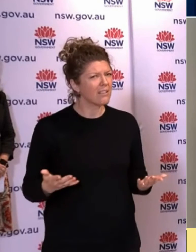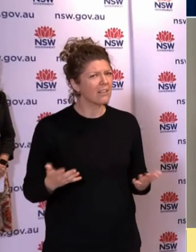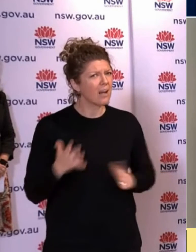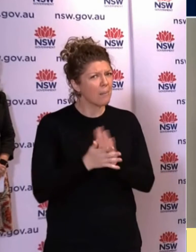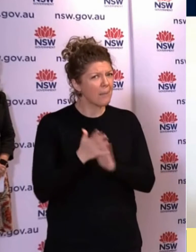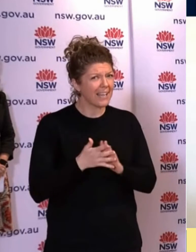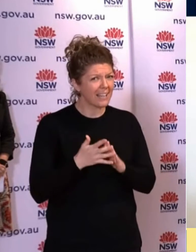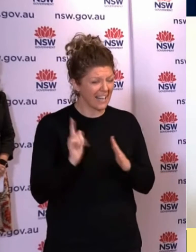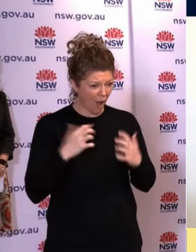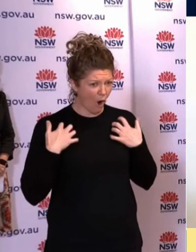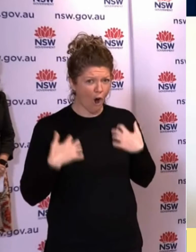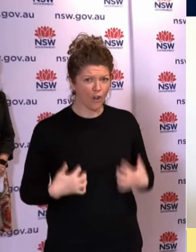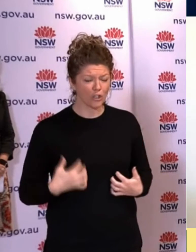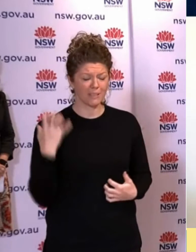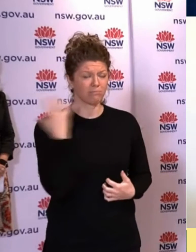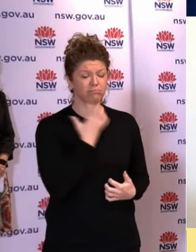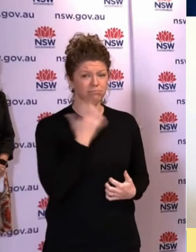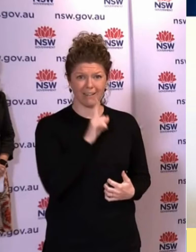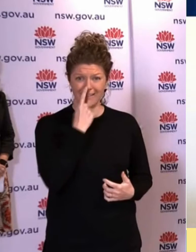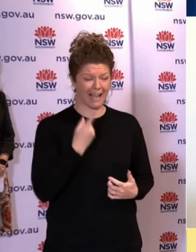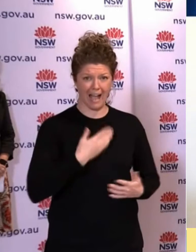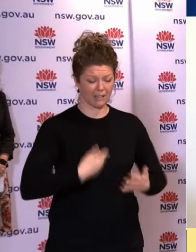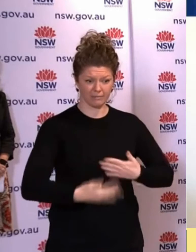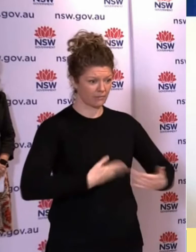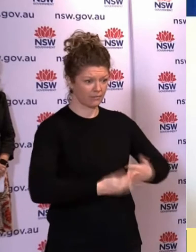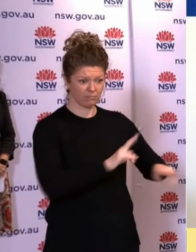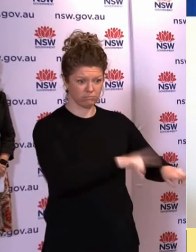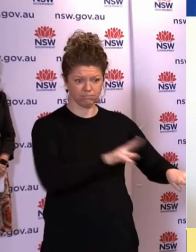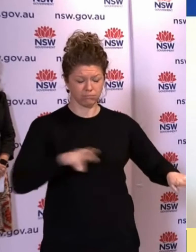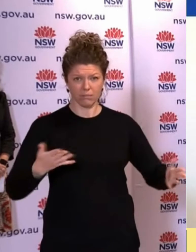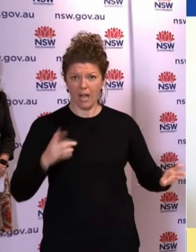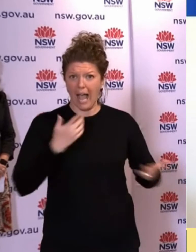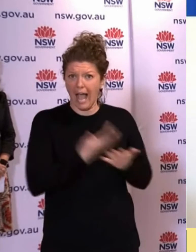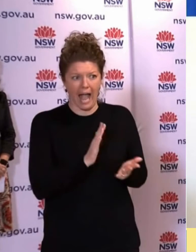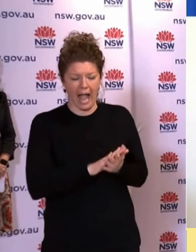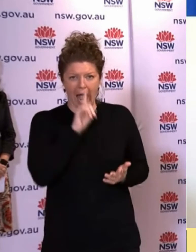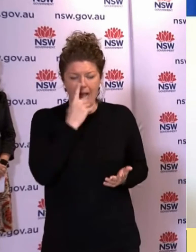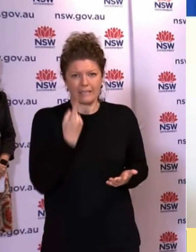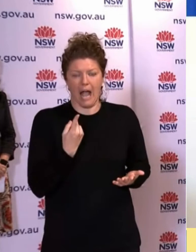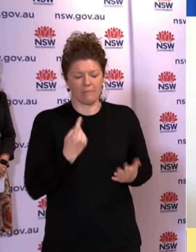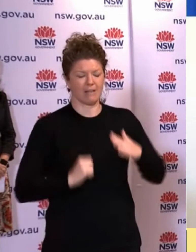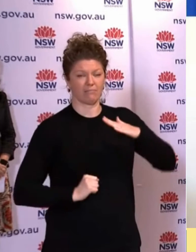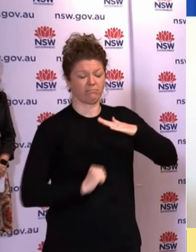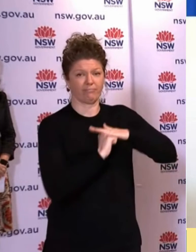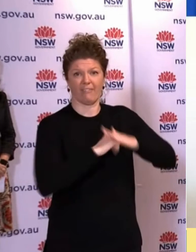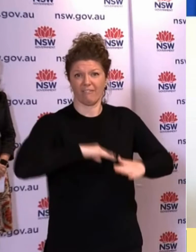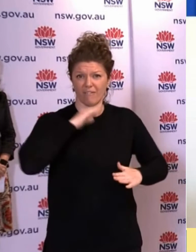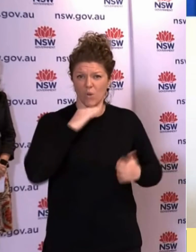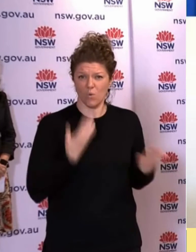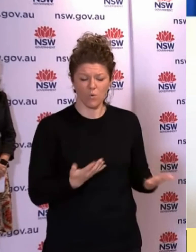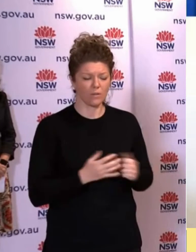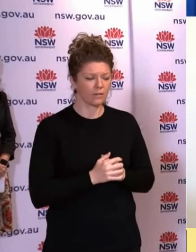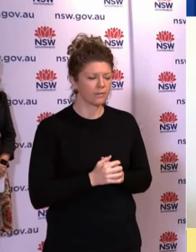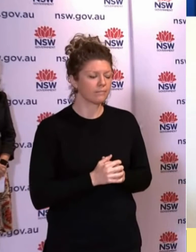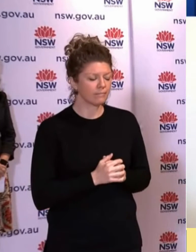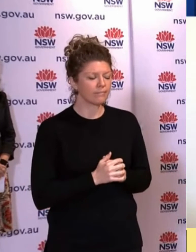much? What number of cases a day? Look, we're well off that in the sense that the health system last year was stepped